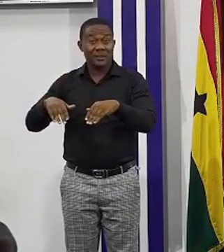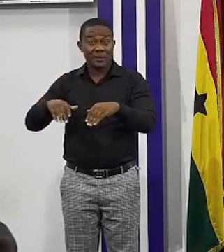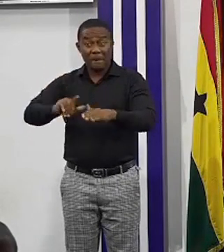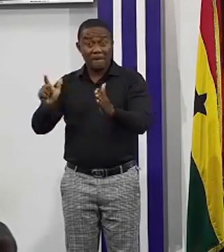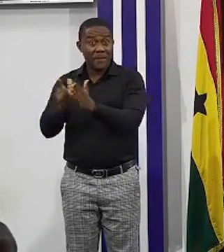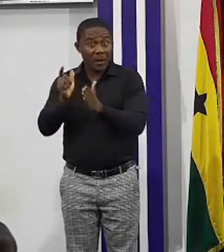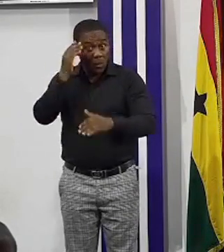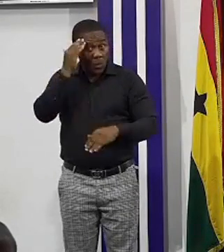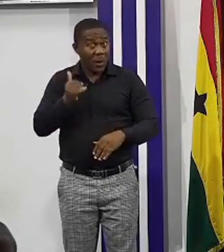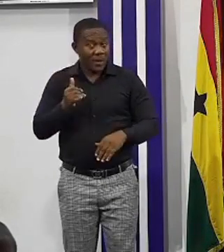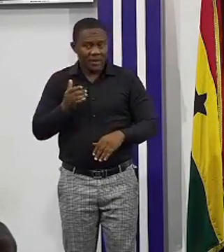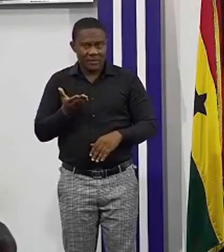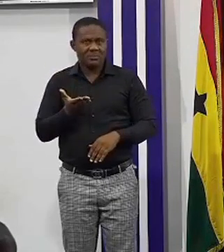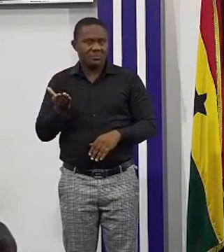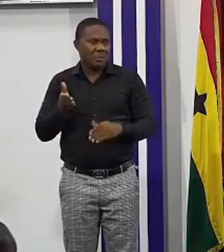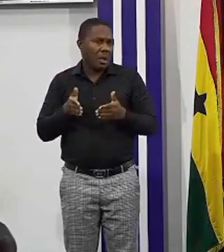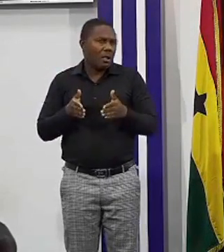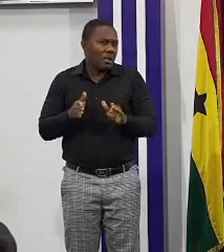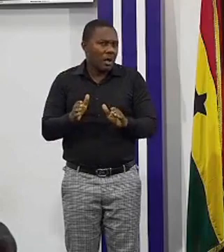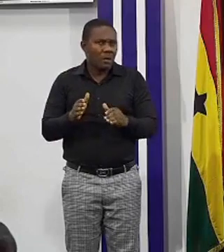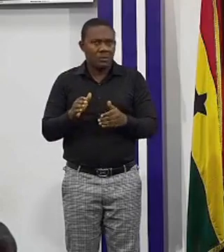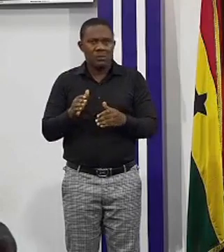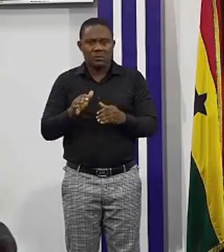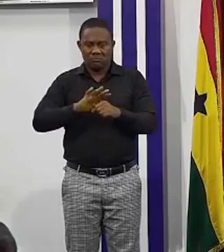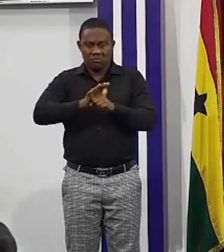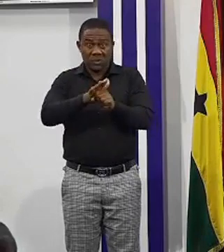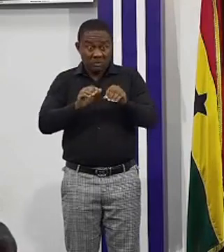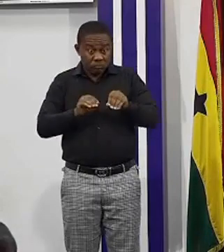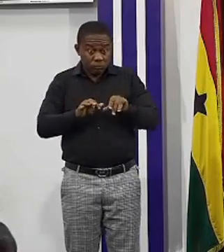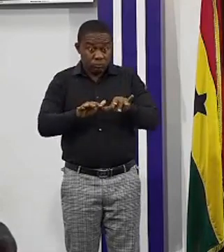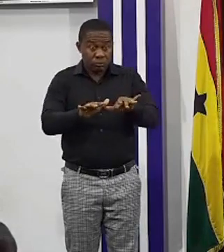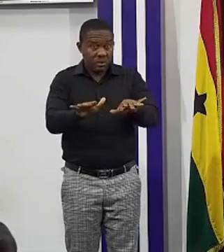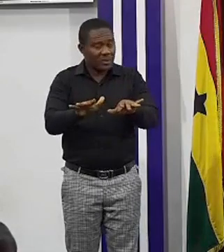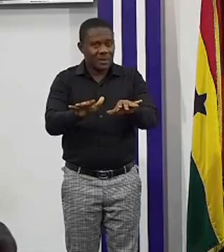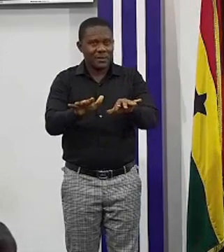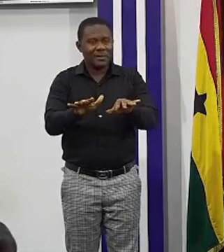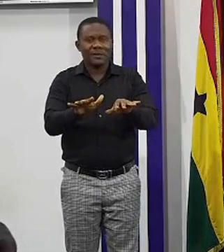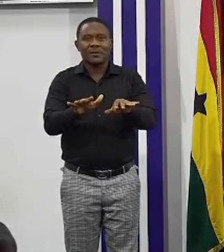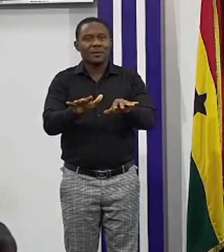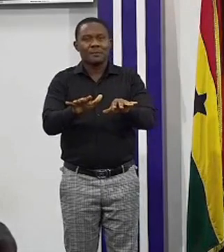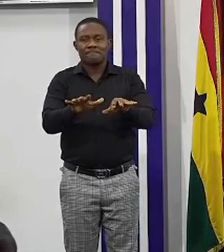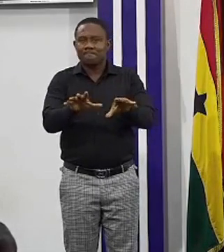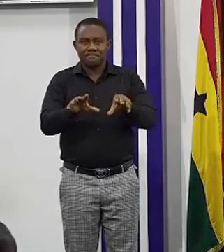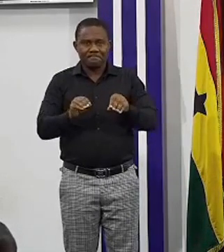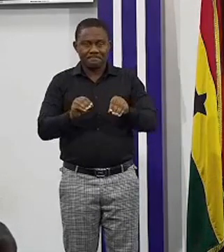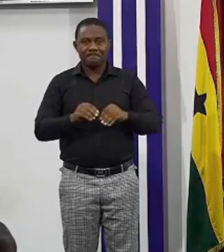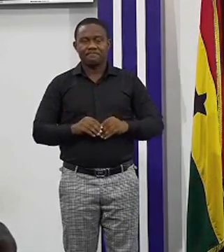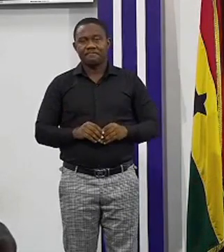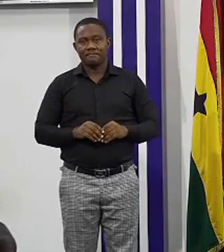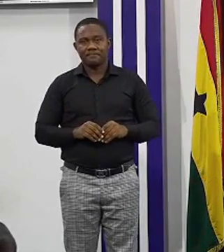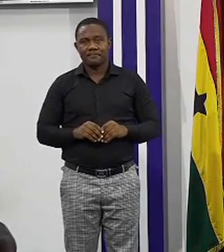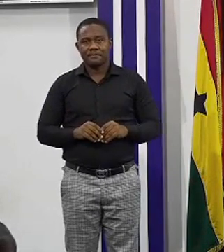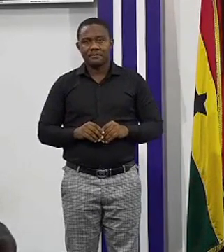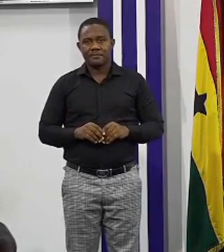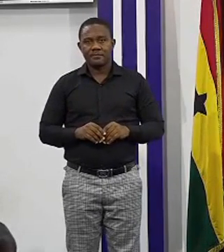have, which could also then help reduce our rates of spread. Then